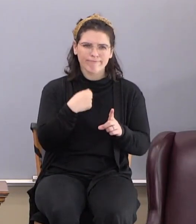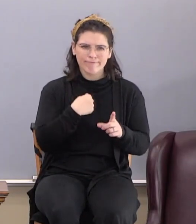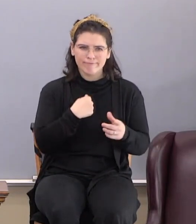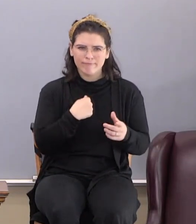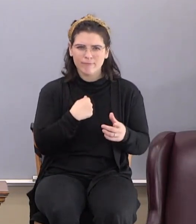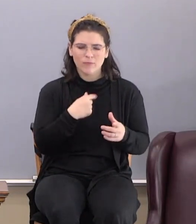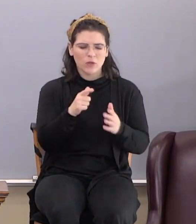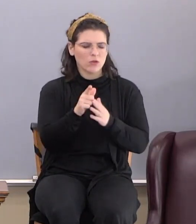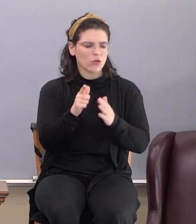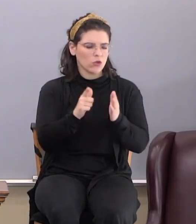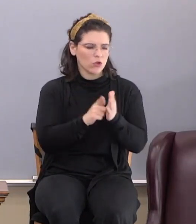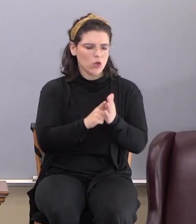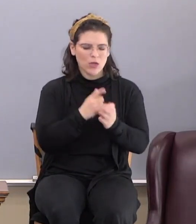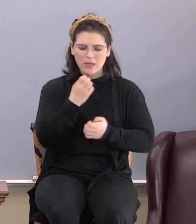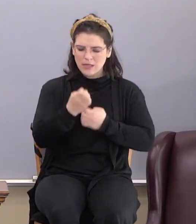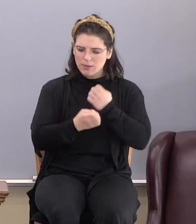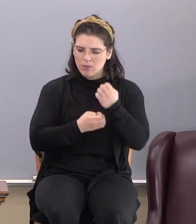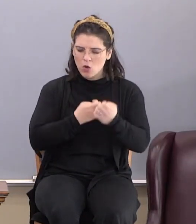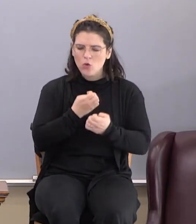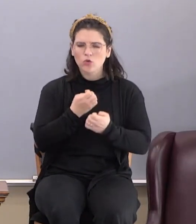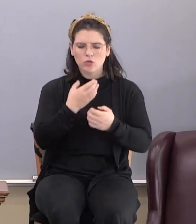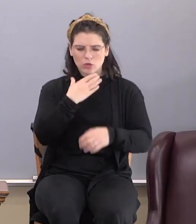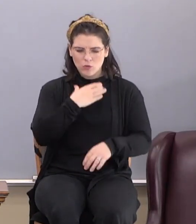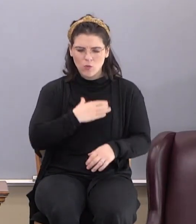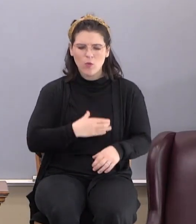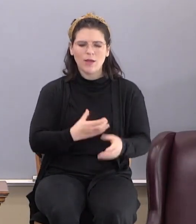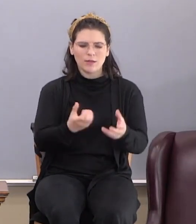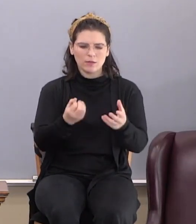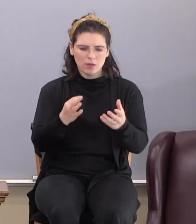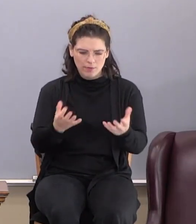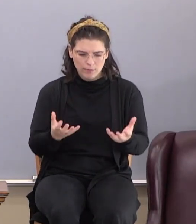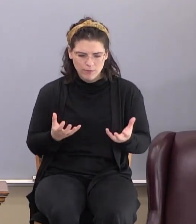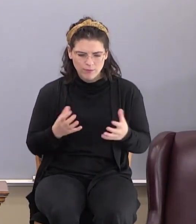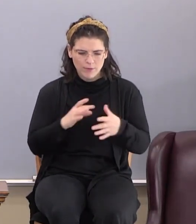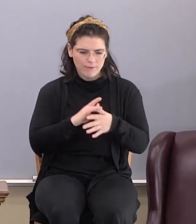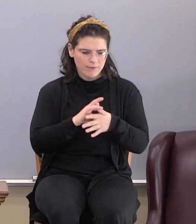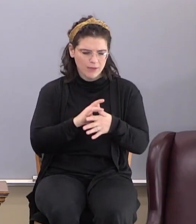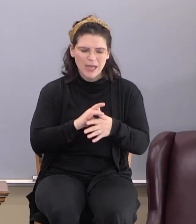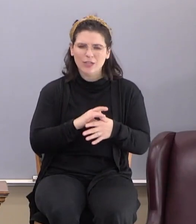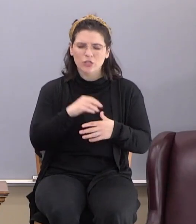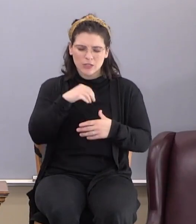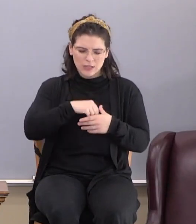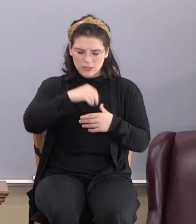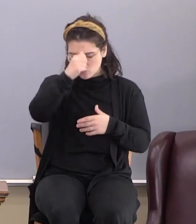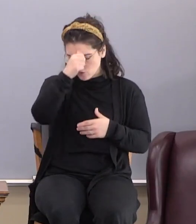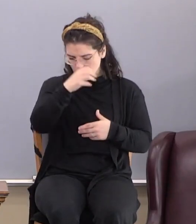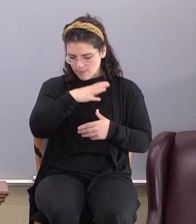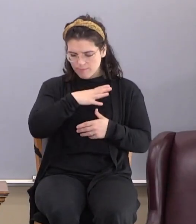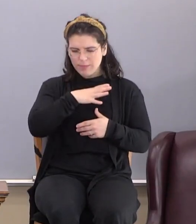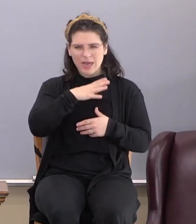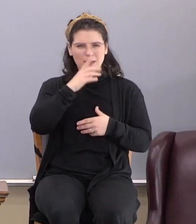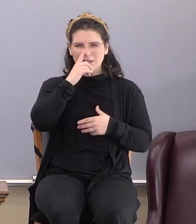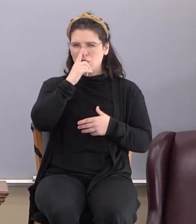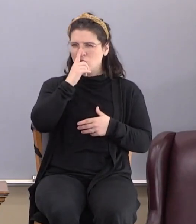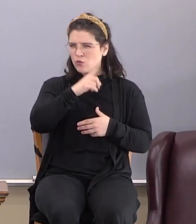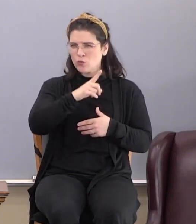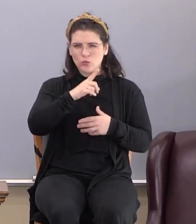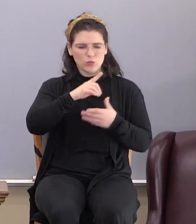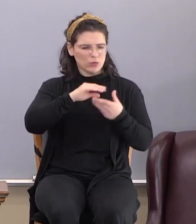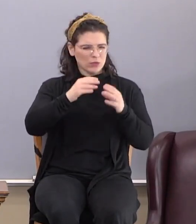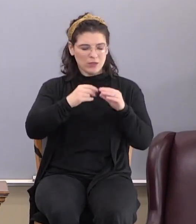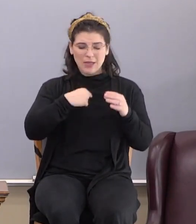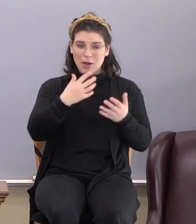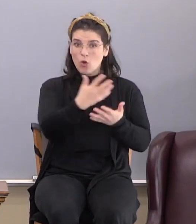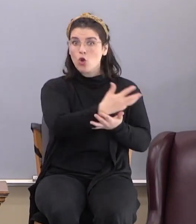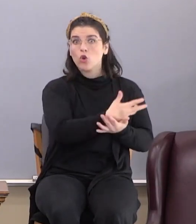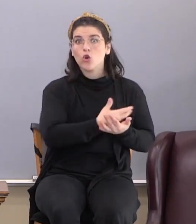in the lust and in the emotions of the flesh, the inner man delusion that I'll earn